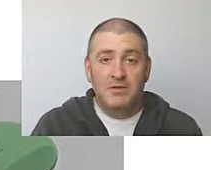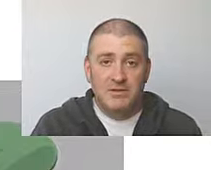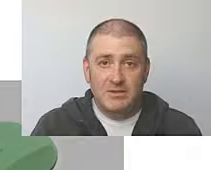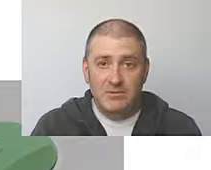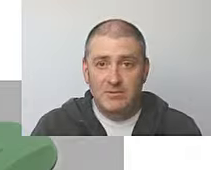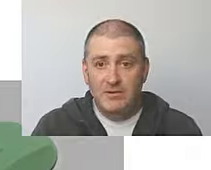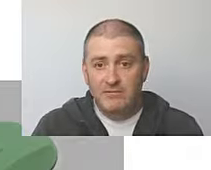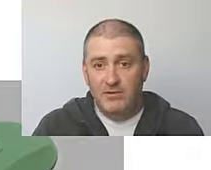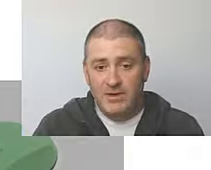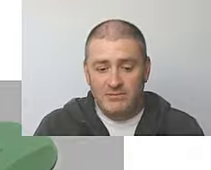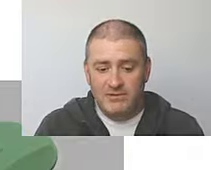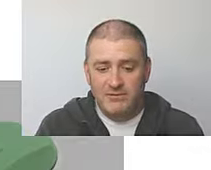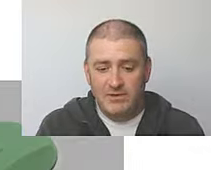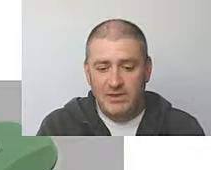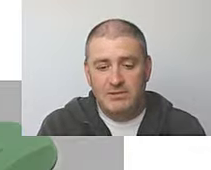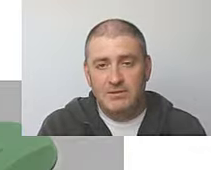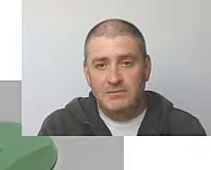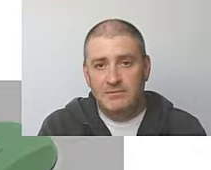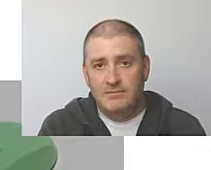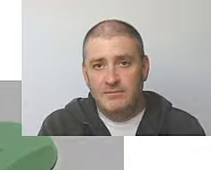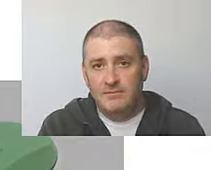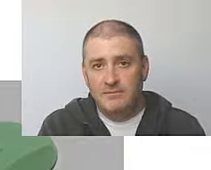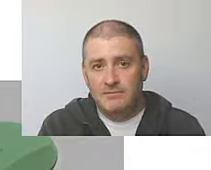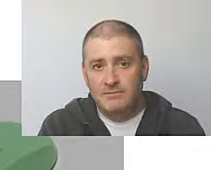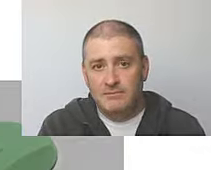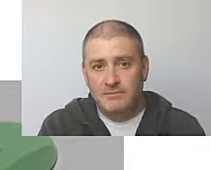more accessible for a range of different needs.